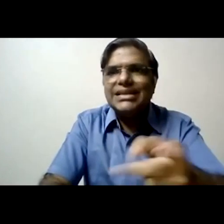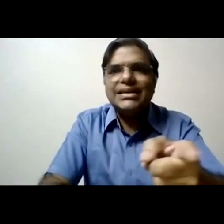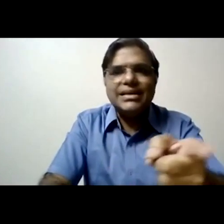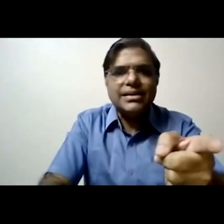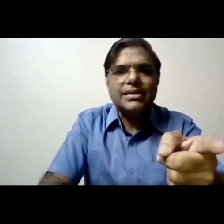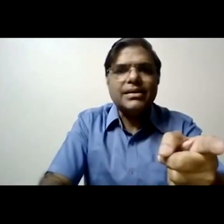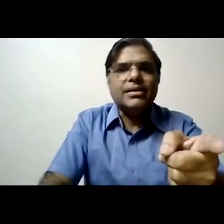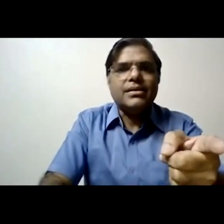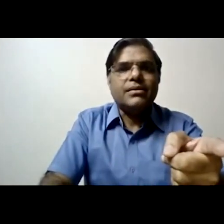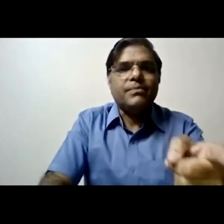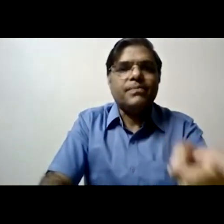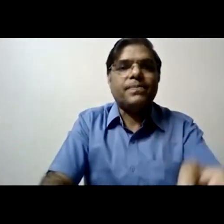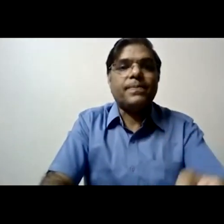page,